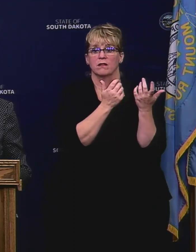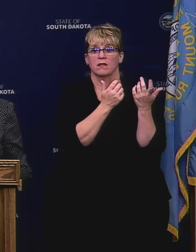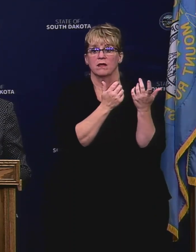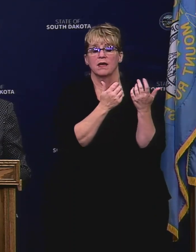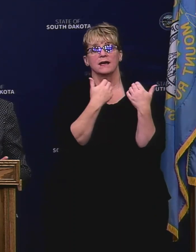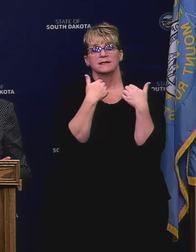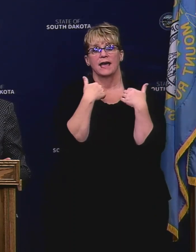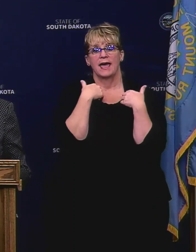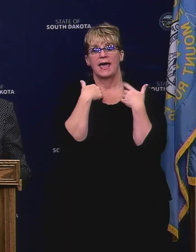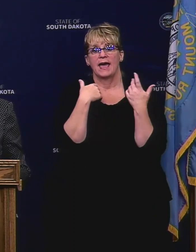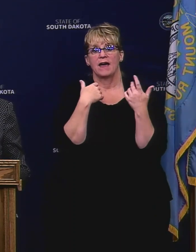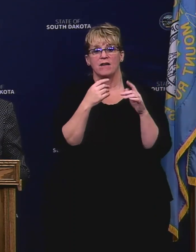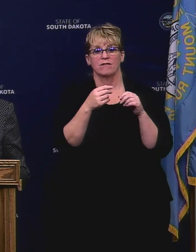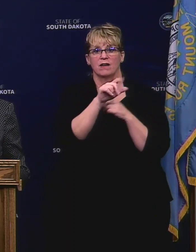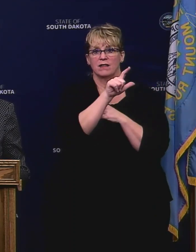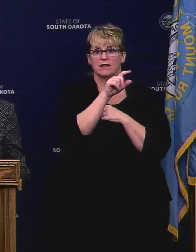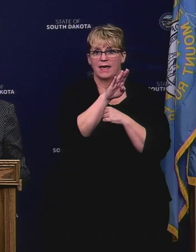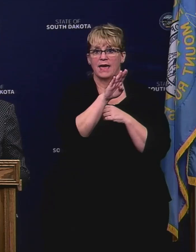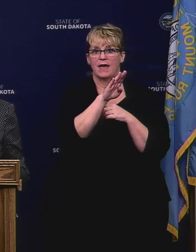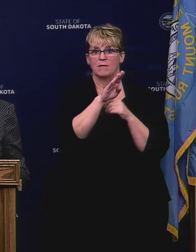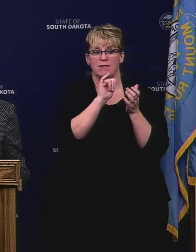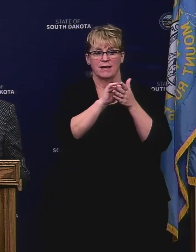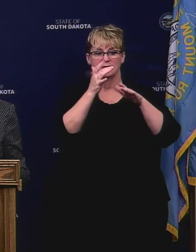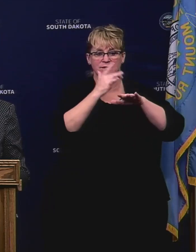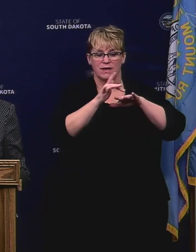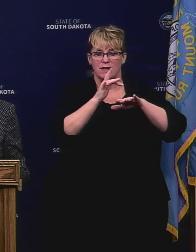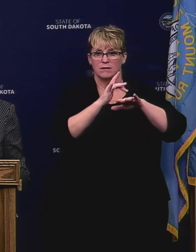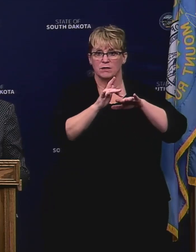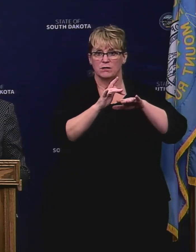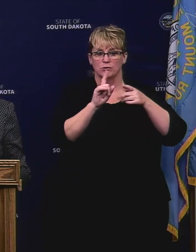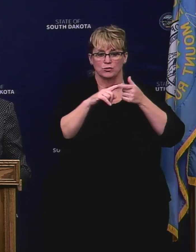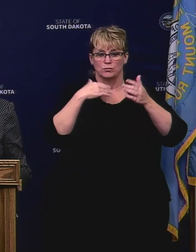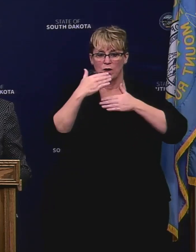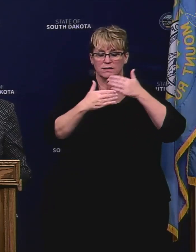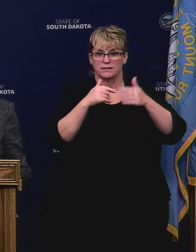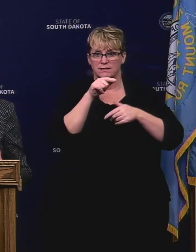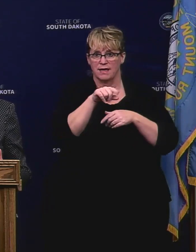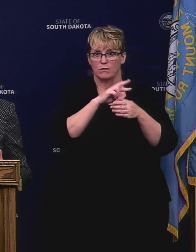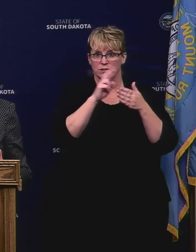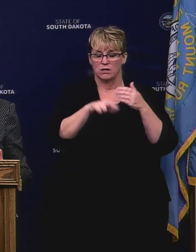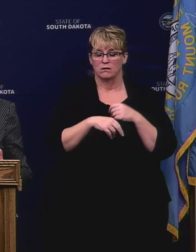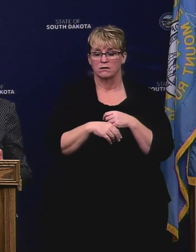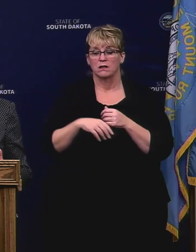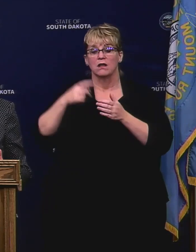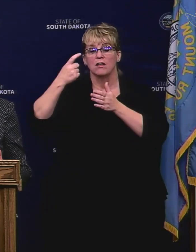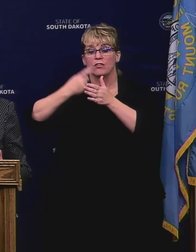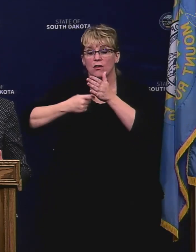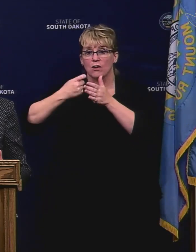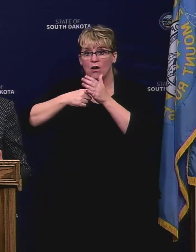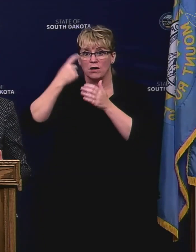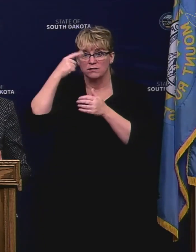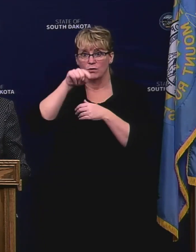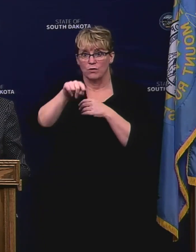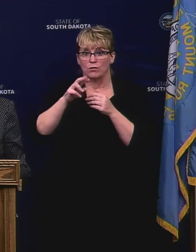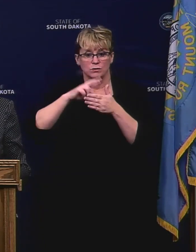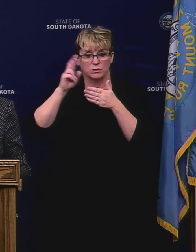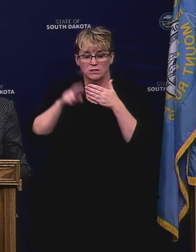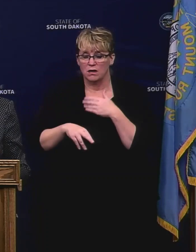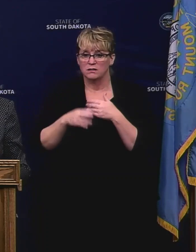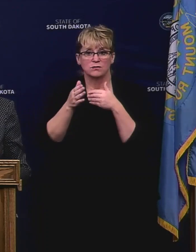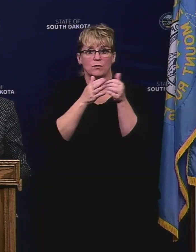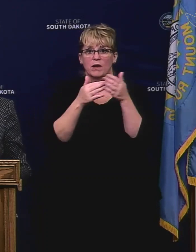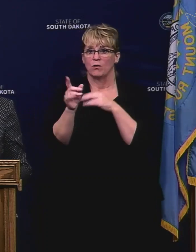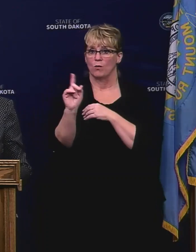to have a commercial laboratory available to process those specimens. The cost of processing all of those specimens, no matter where